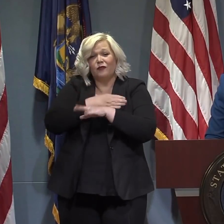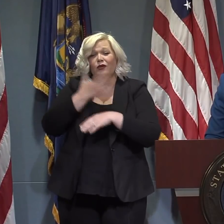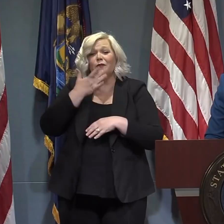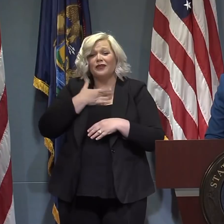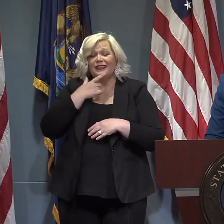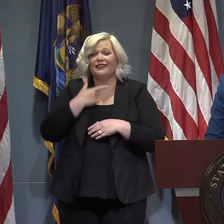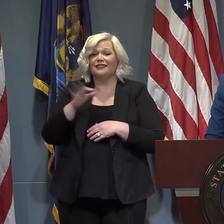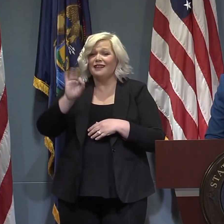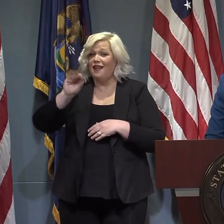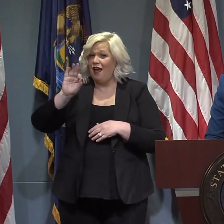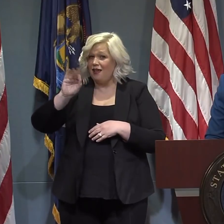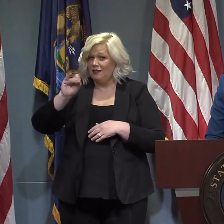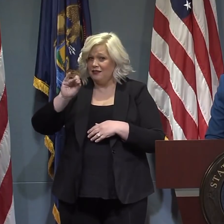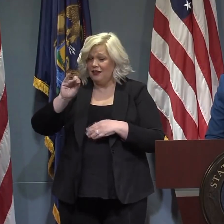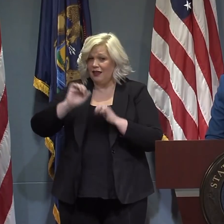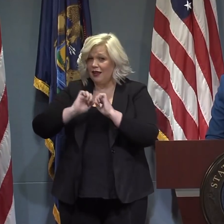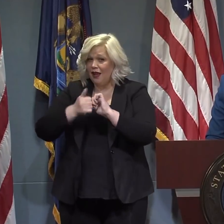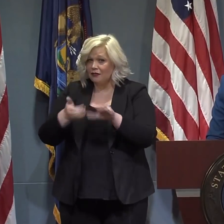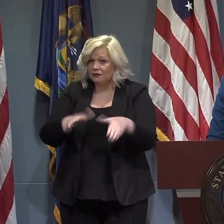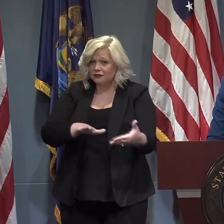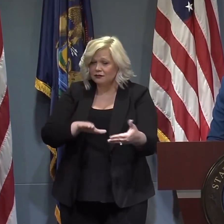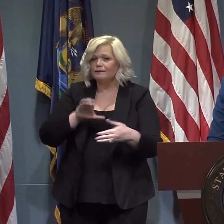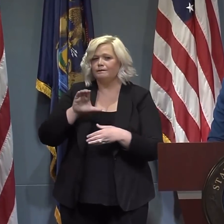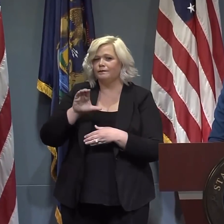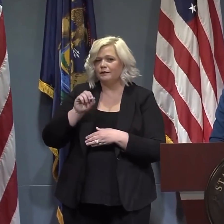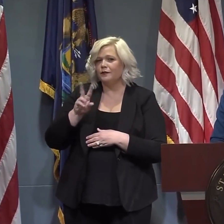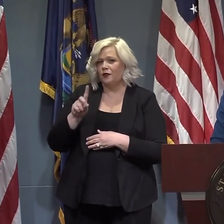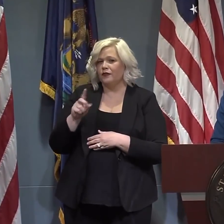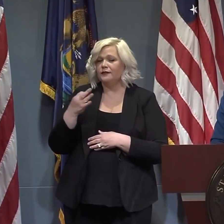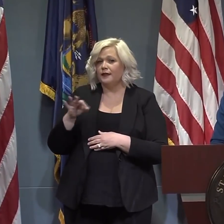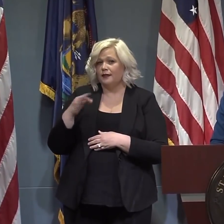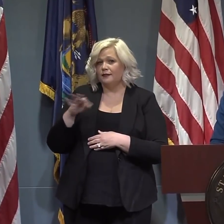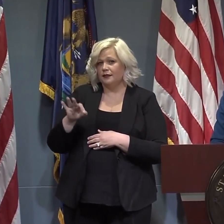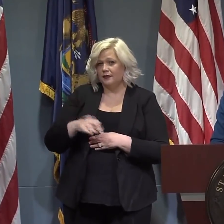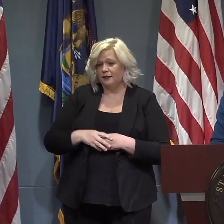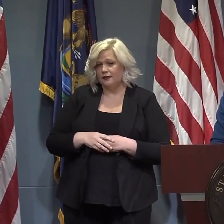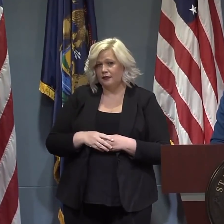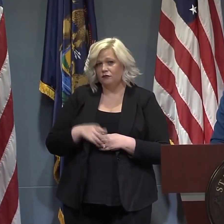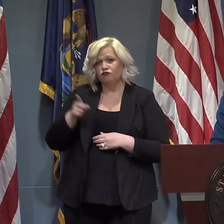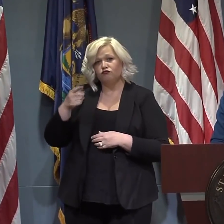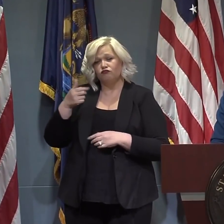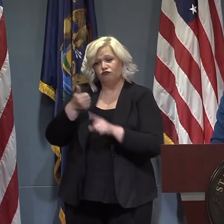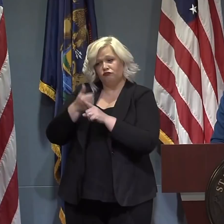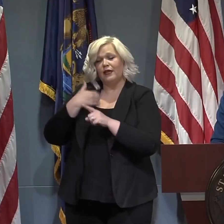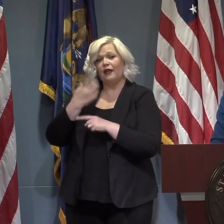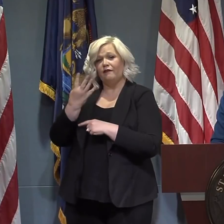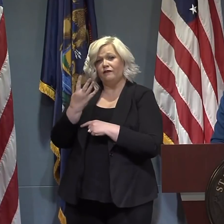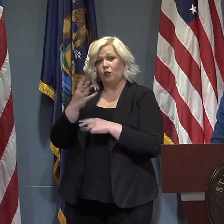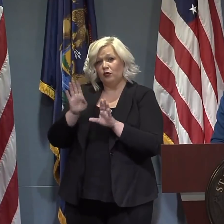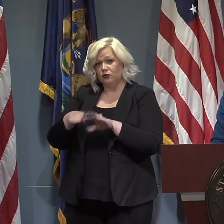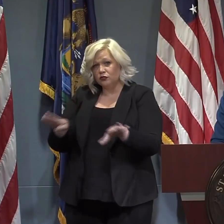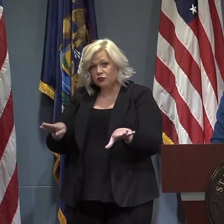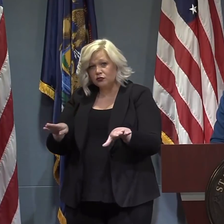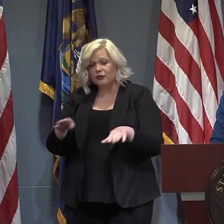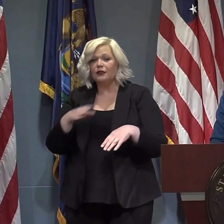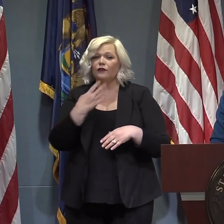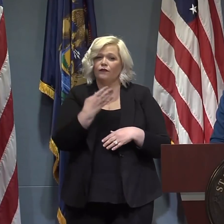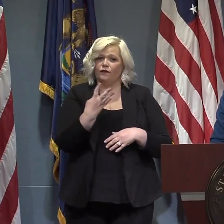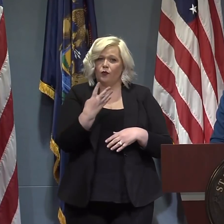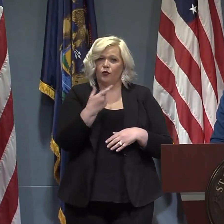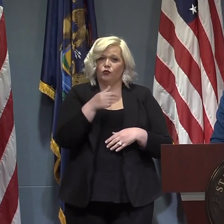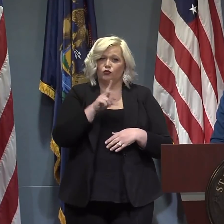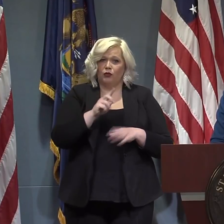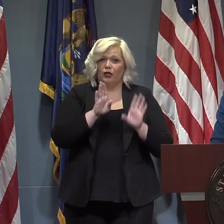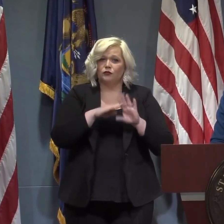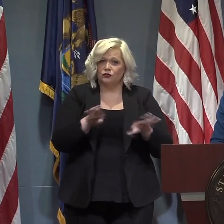birthday, from complications from COVID-19. She was a mother of 4 and grandmother of 4.